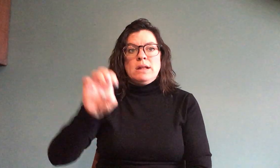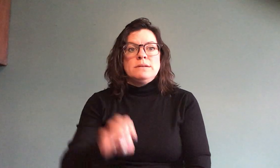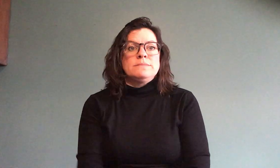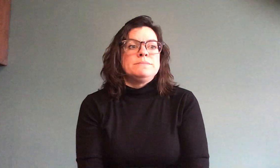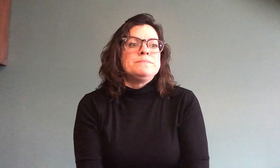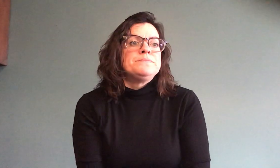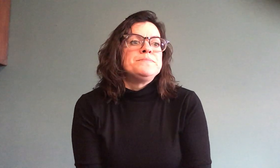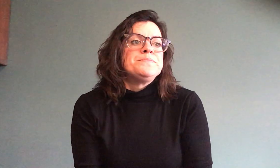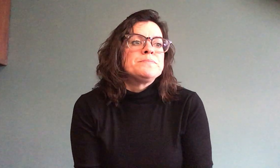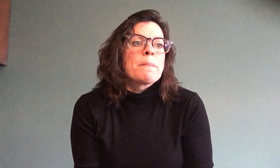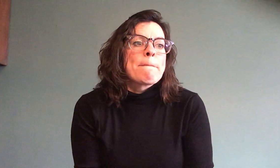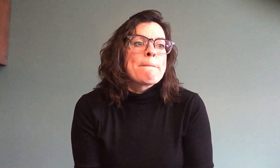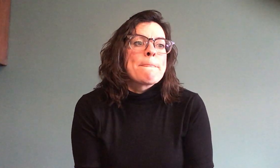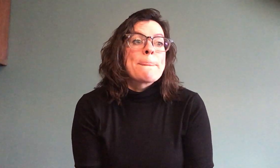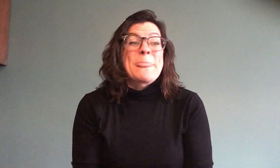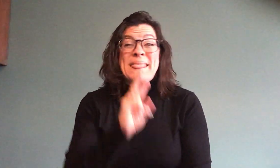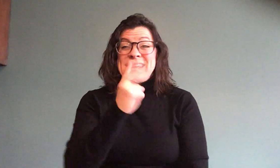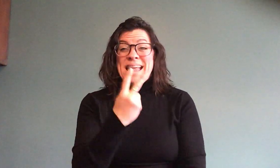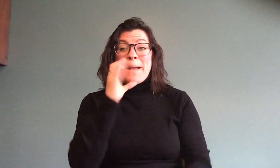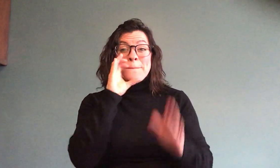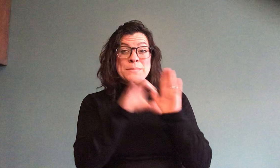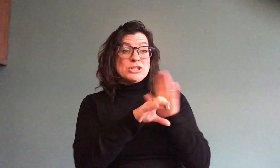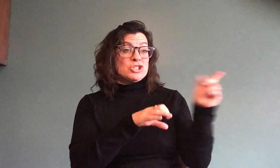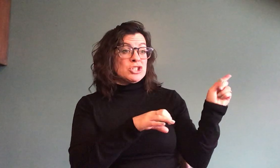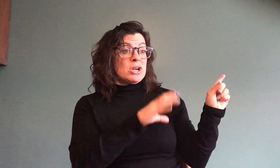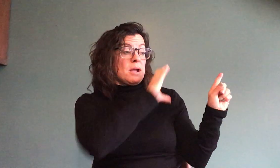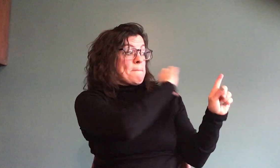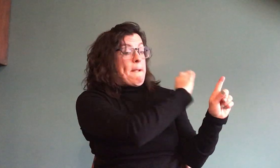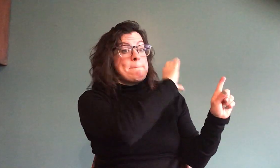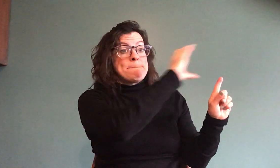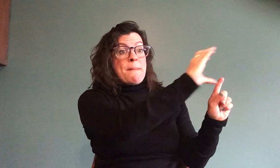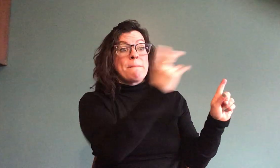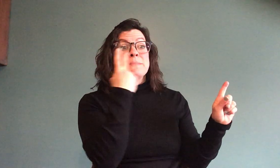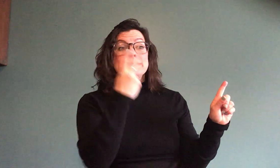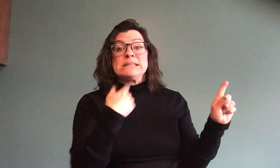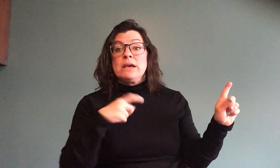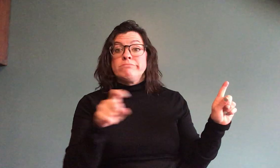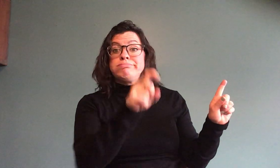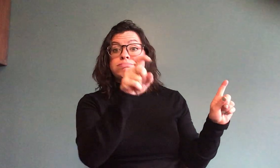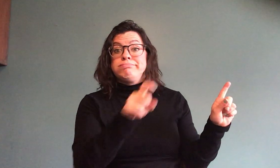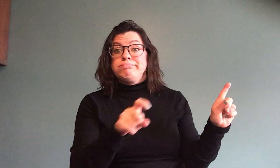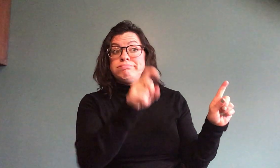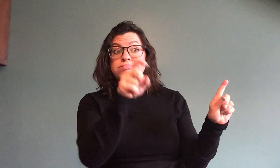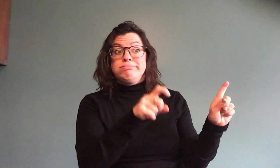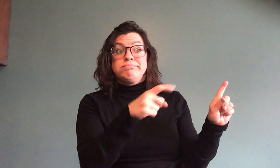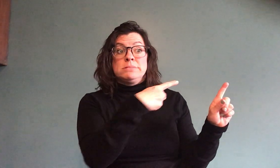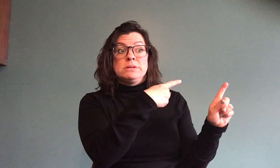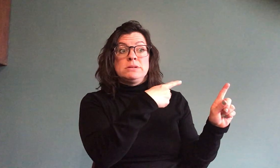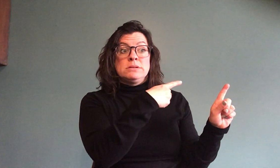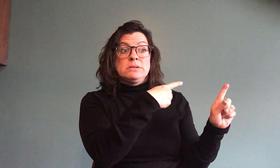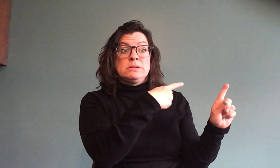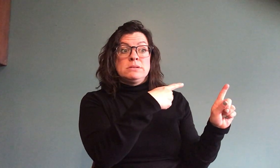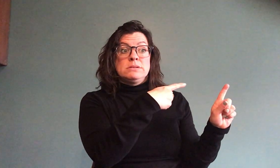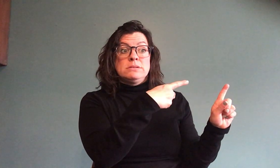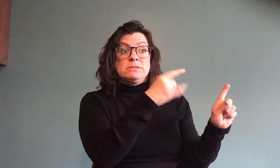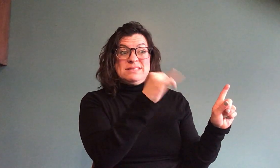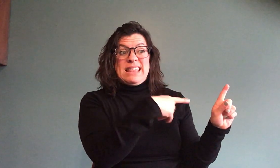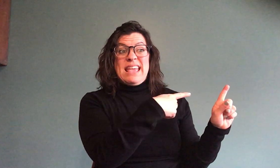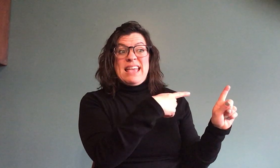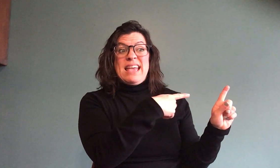so I moved that. Okay, so I'm going to use this